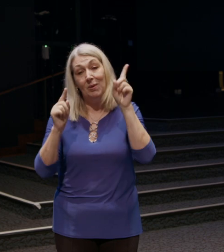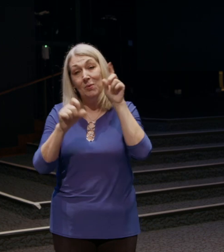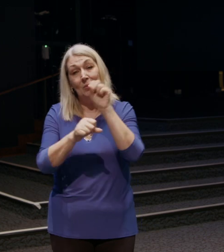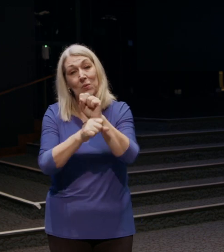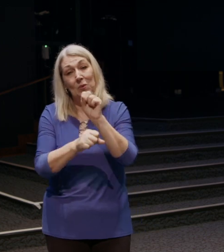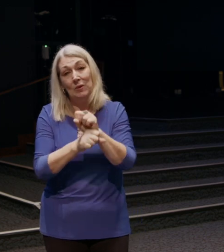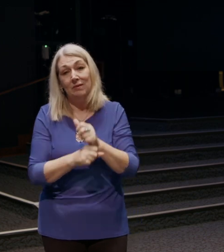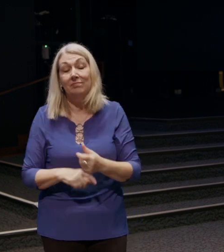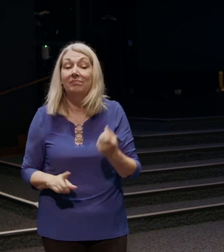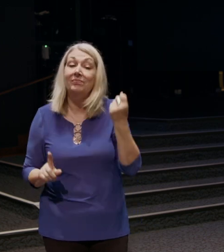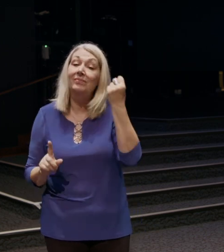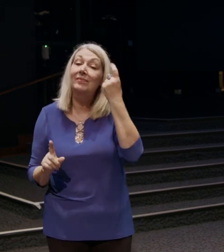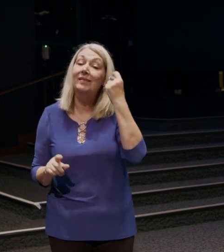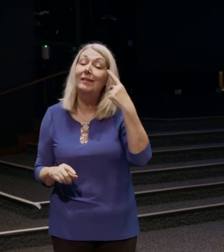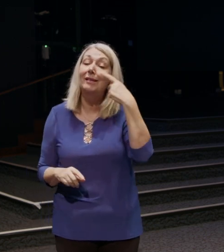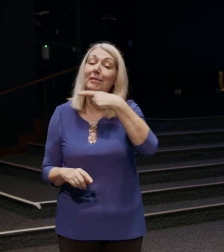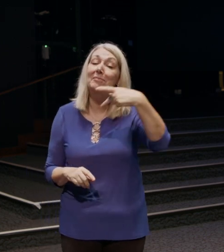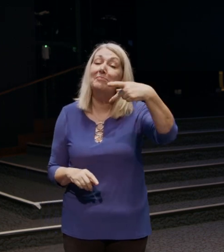But Paul has